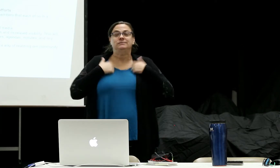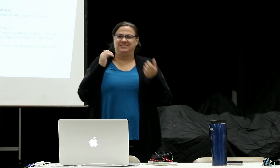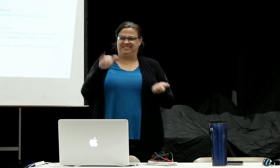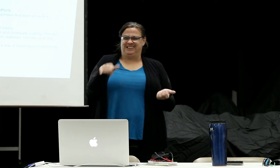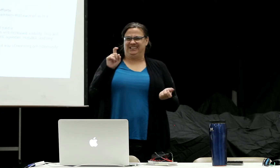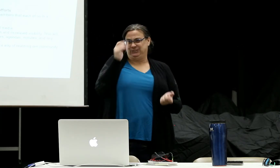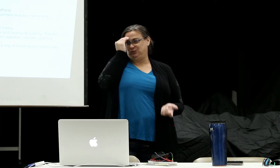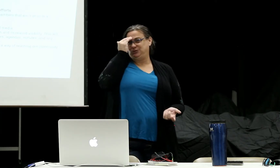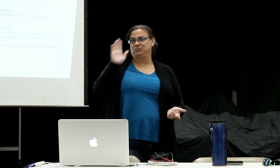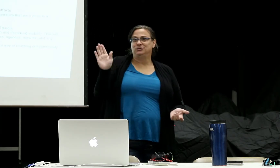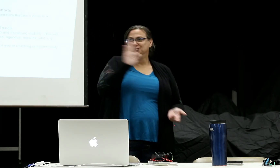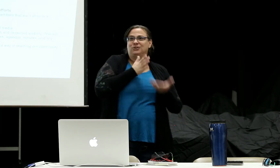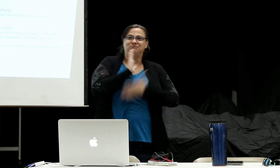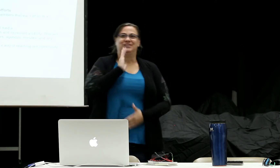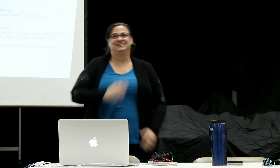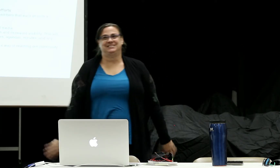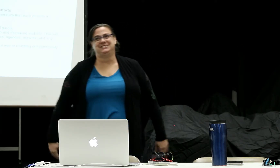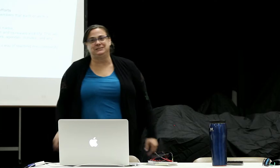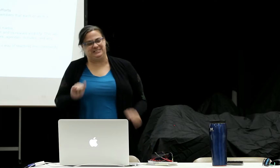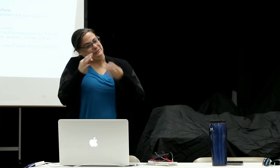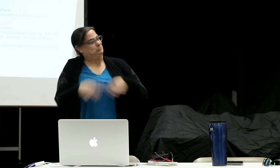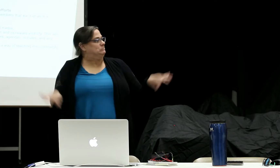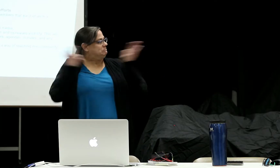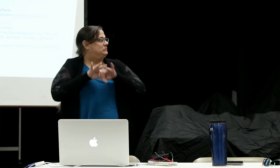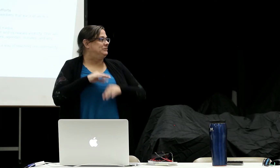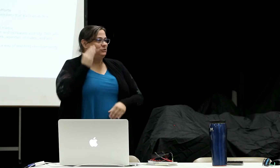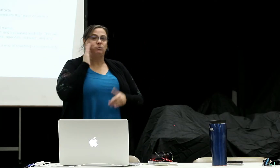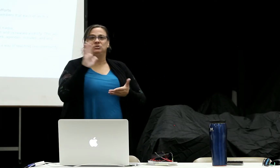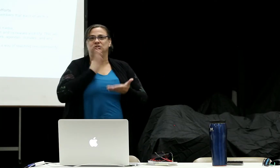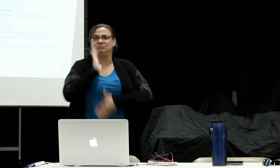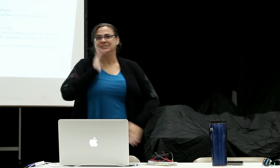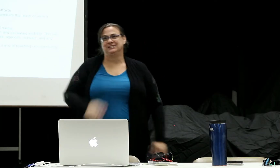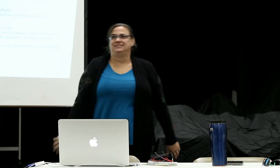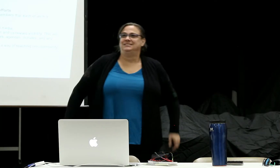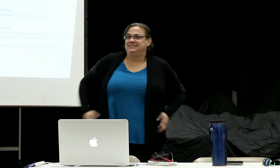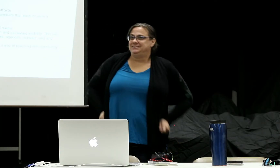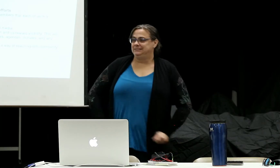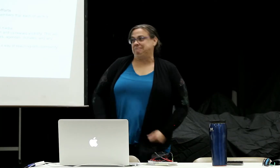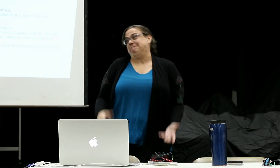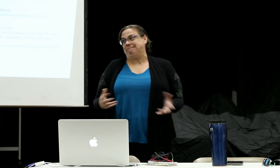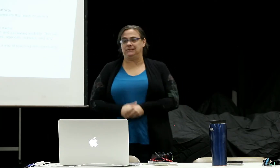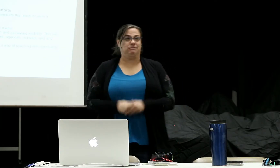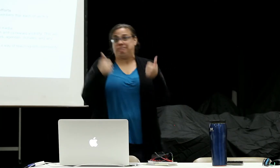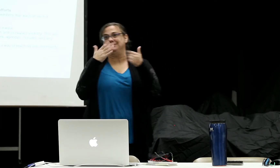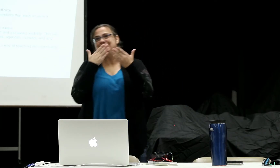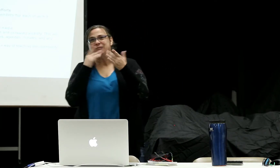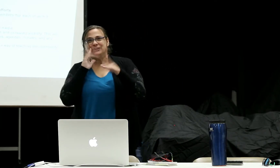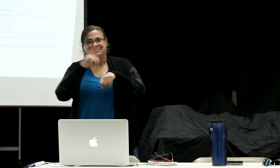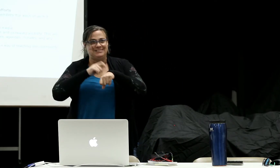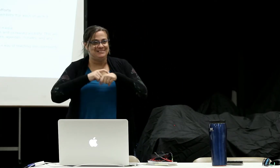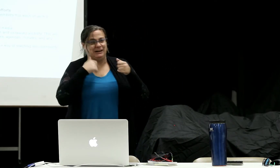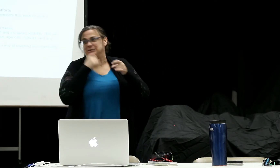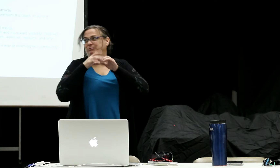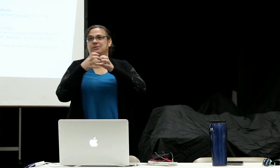be. They need to know what their rights are. So it's really important to know your rights. Thank you for your